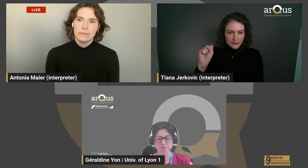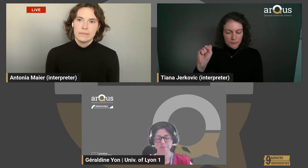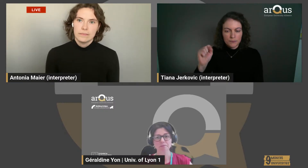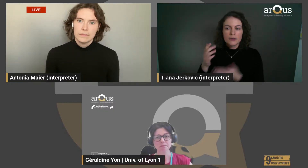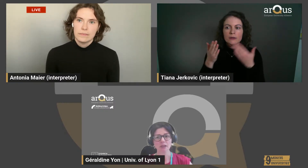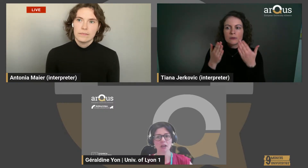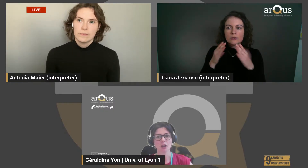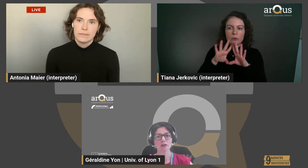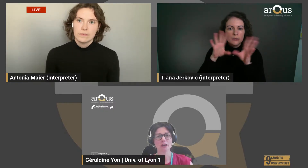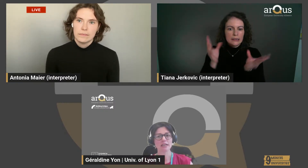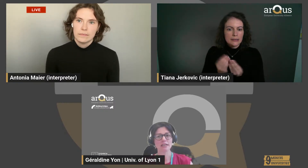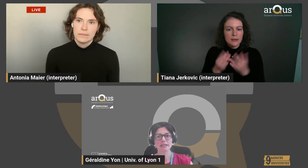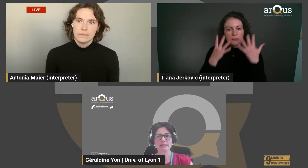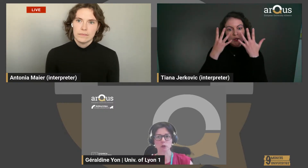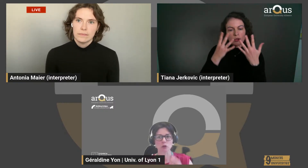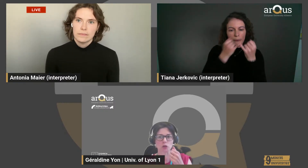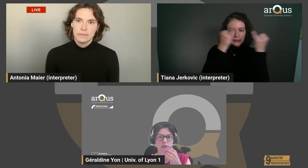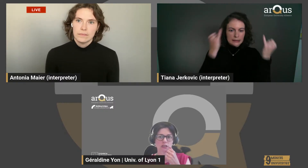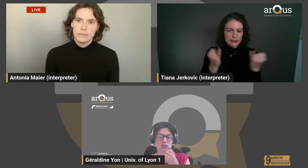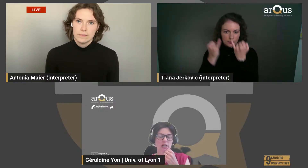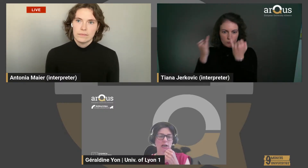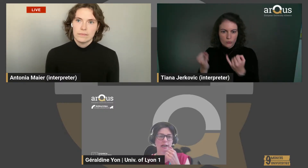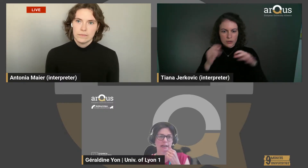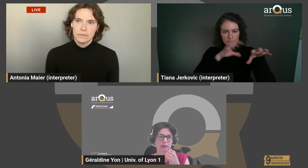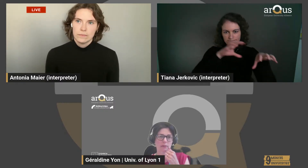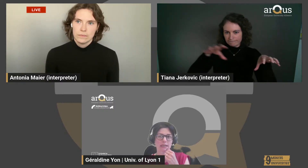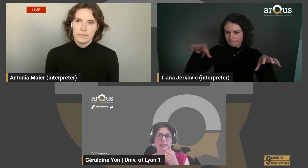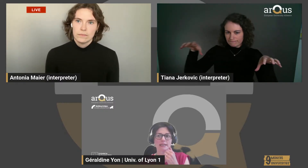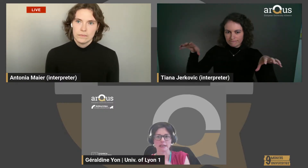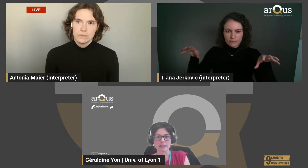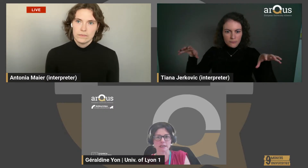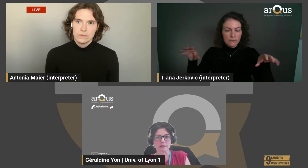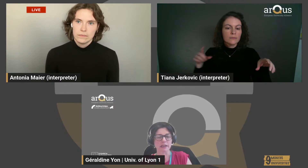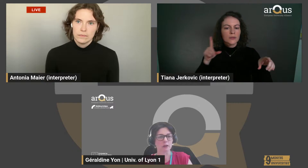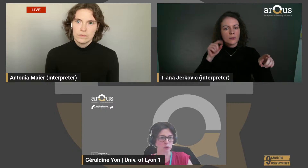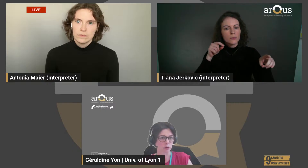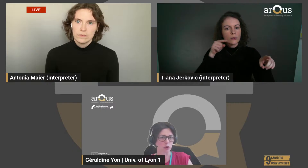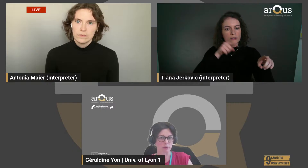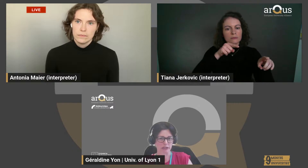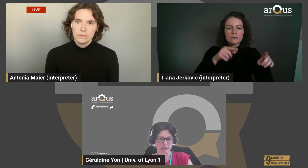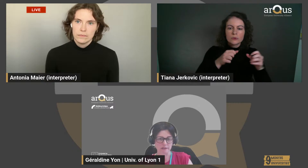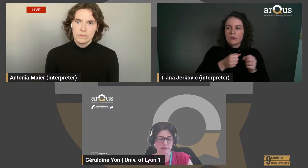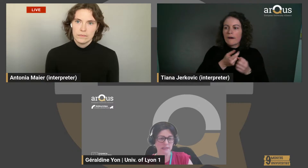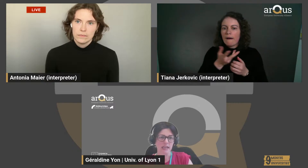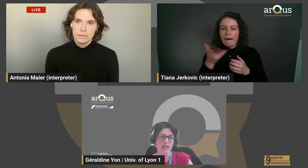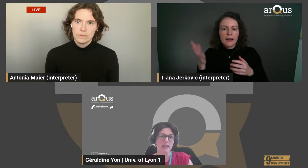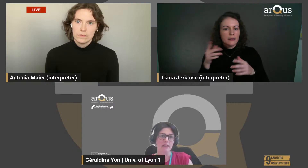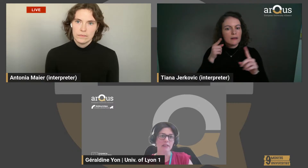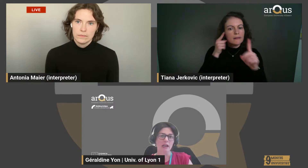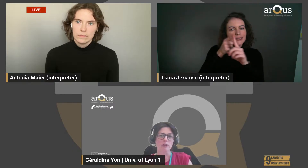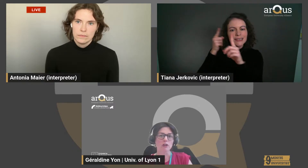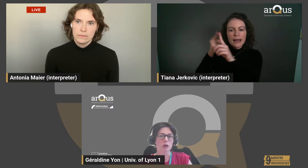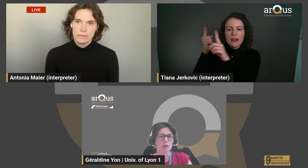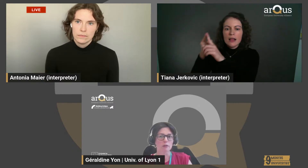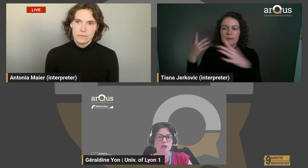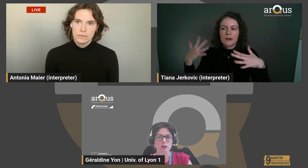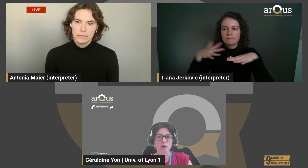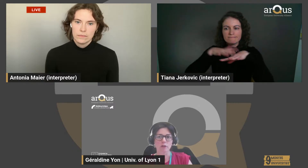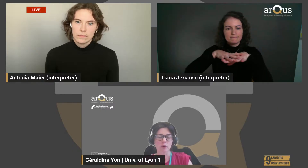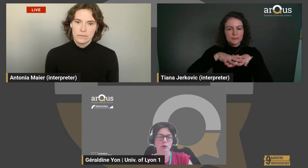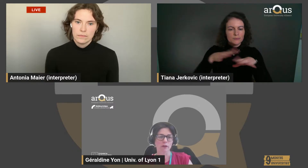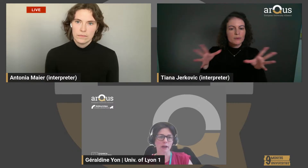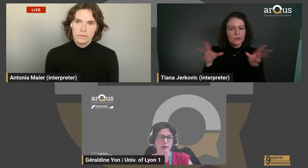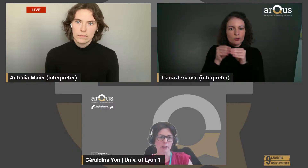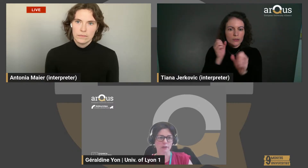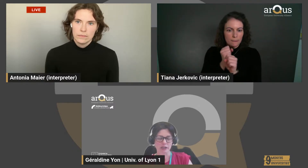institutions. The 9 institutions share academic, scientific, and cultural objectives. They have a common vision of